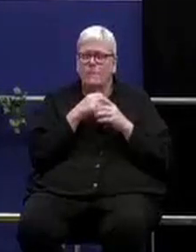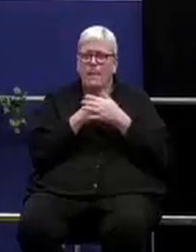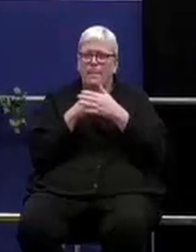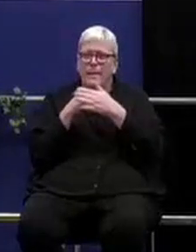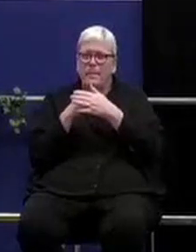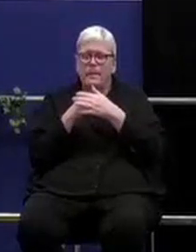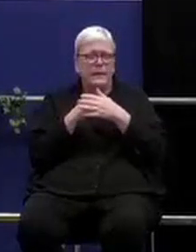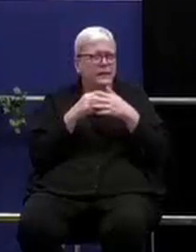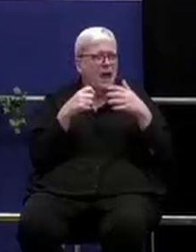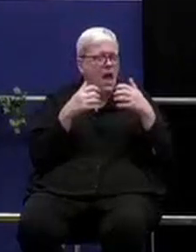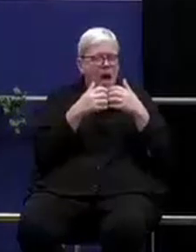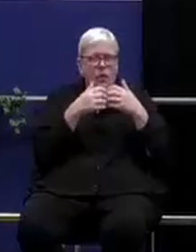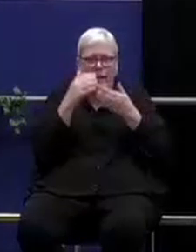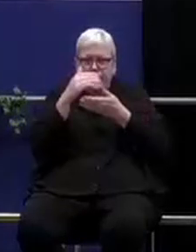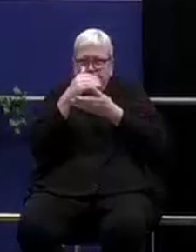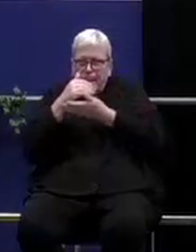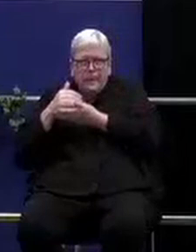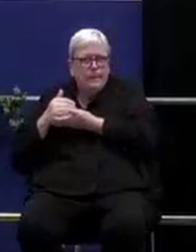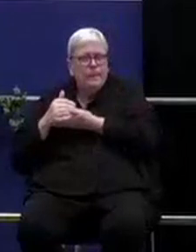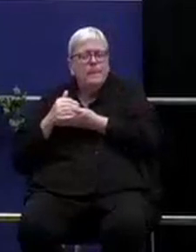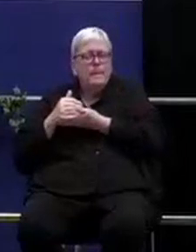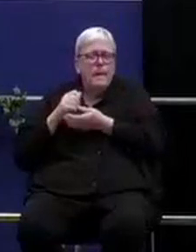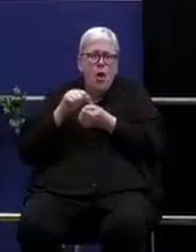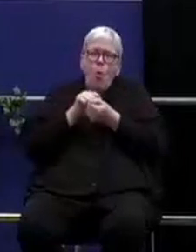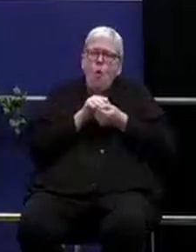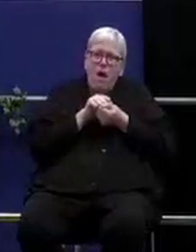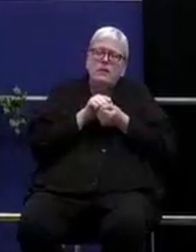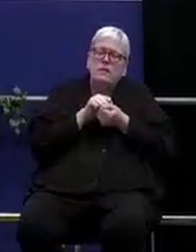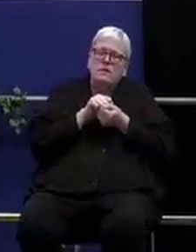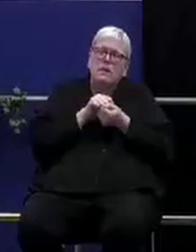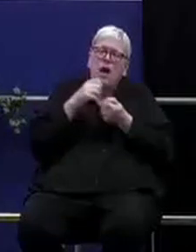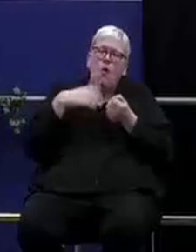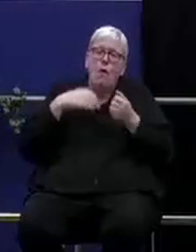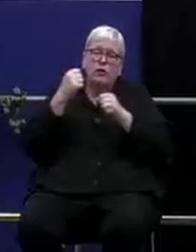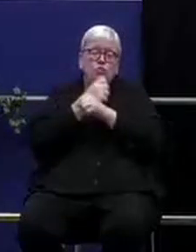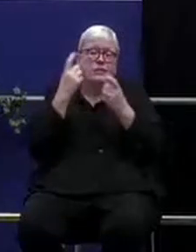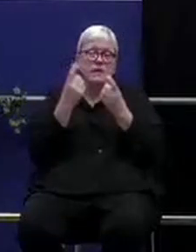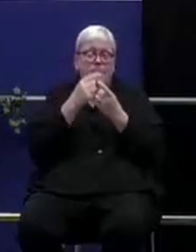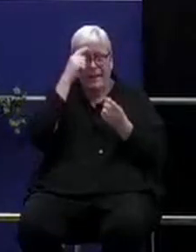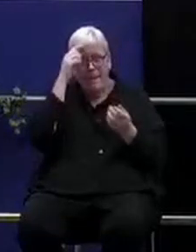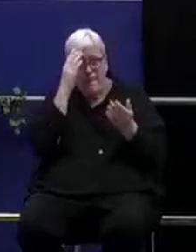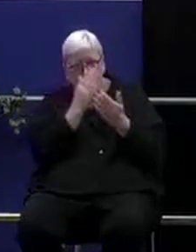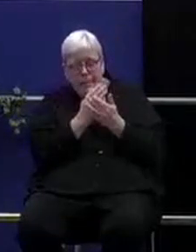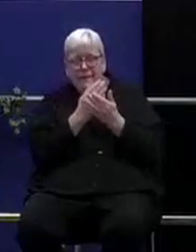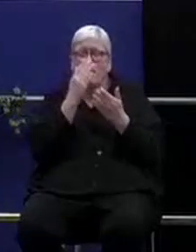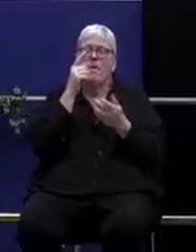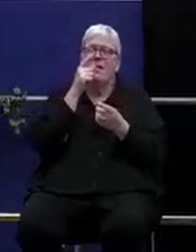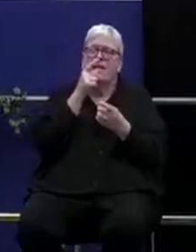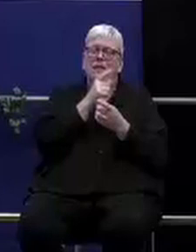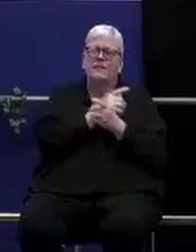pack in and kind of hoard as much of. So I knew that I needed it. I wanted it to be something as kind of bleak as that, but not